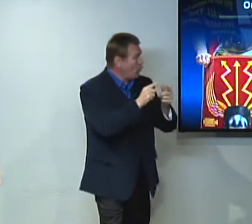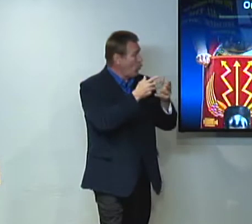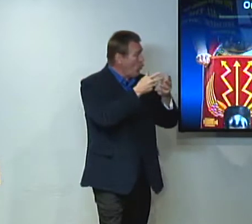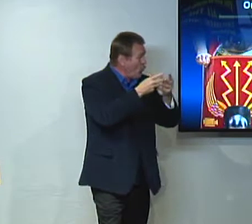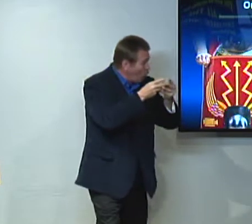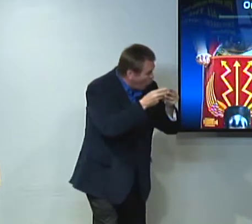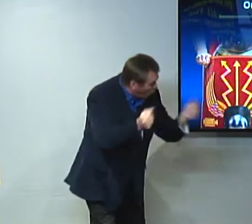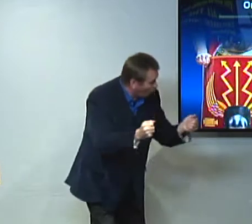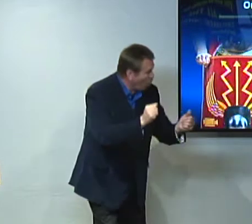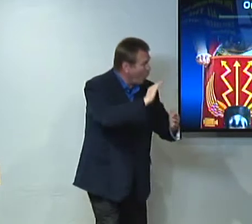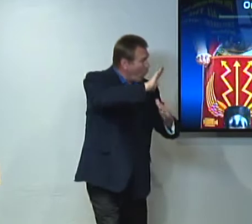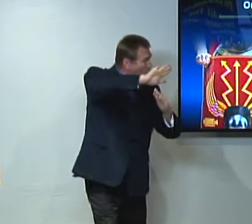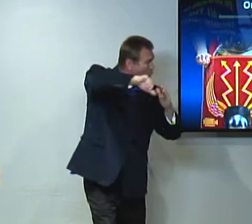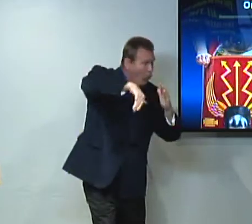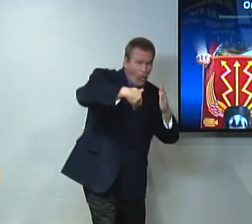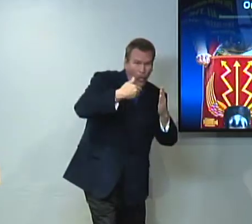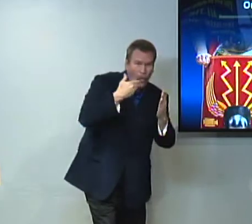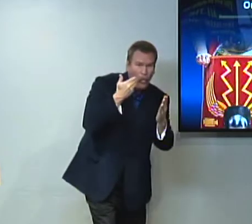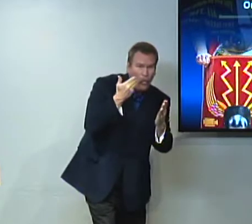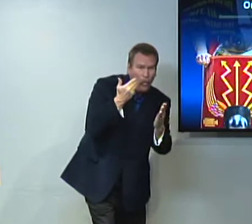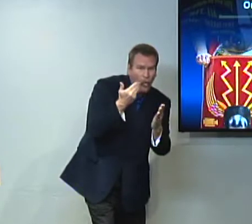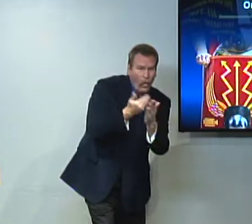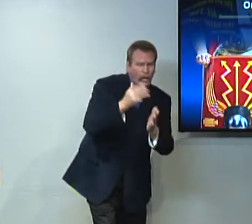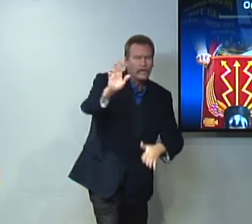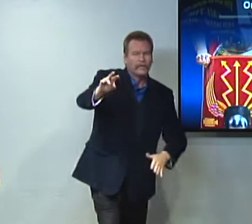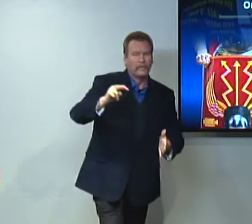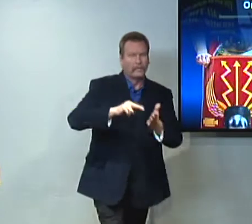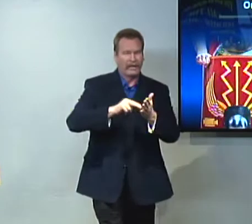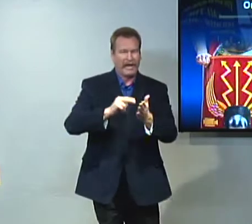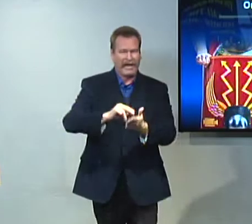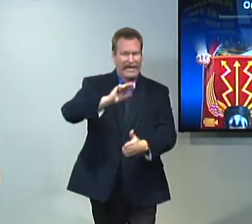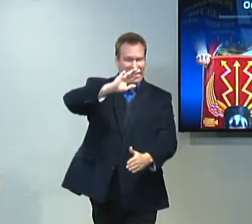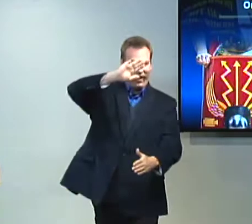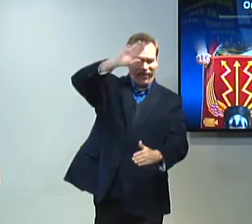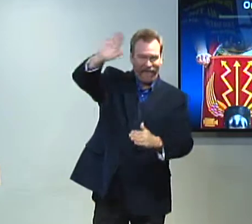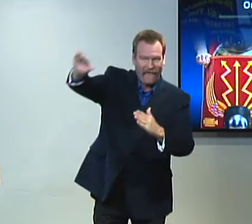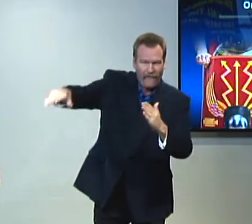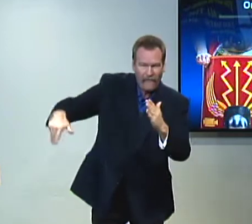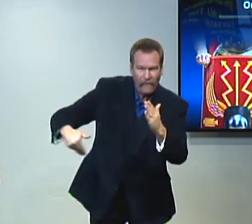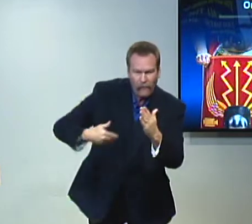be able to quench all, and look at this word, all